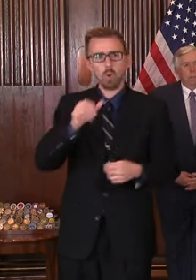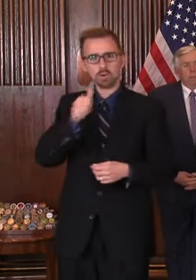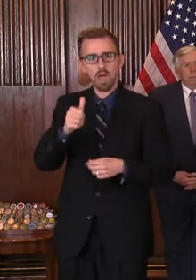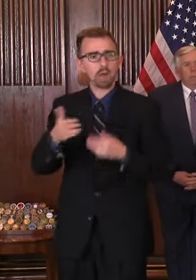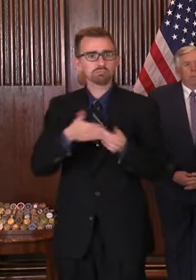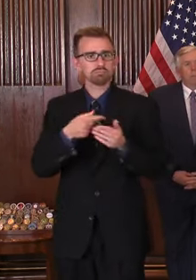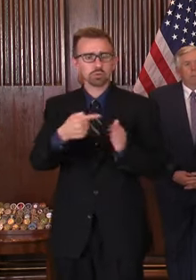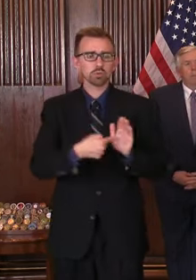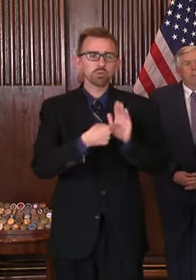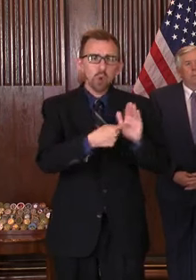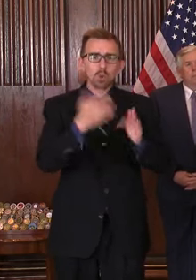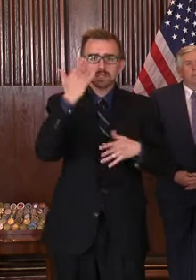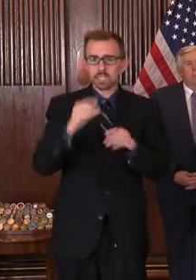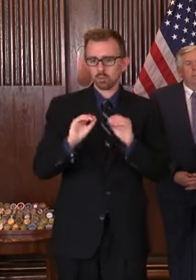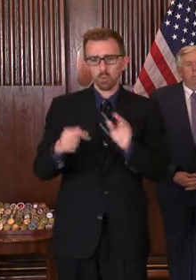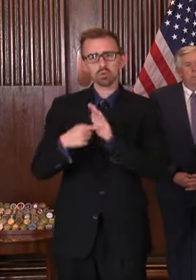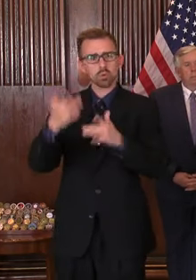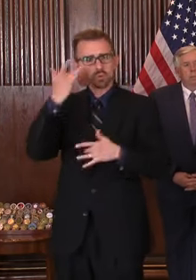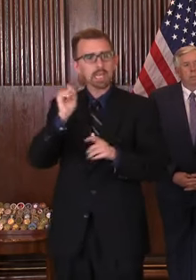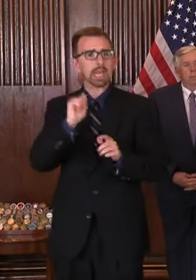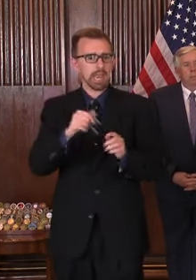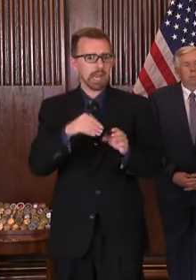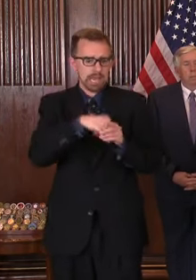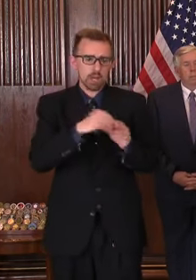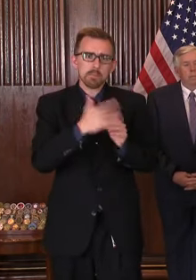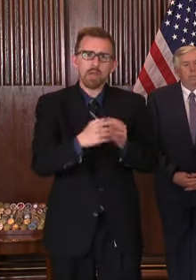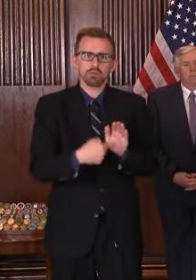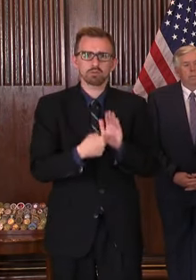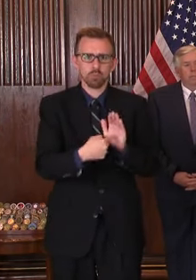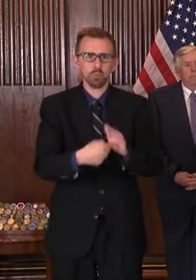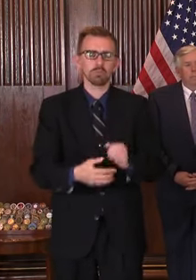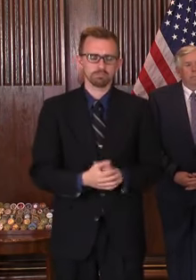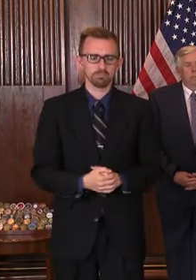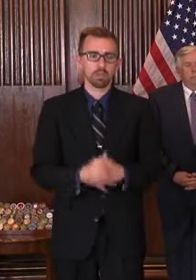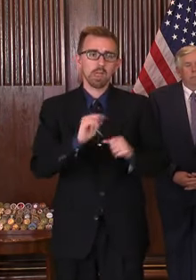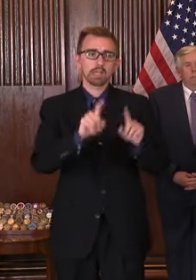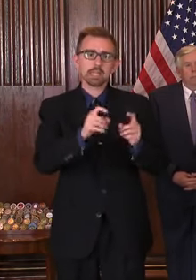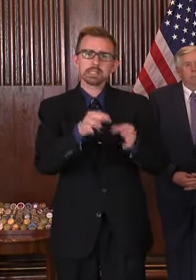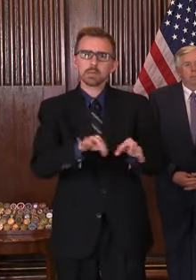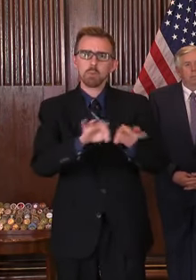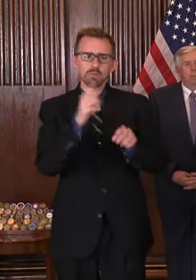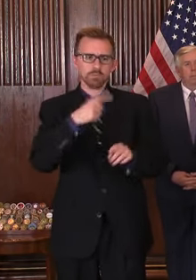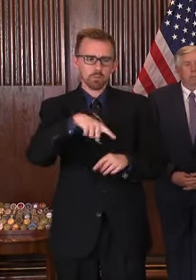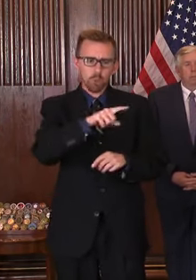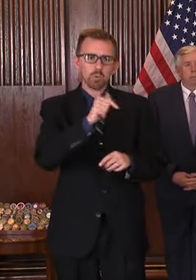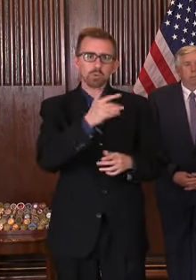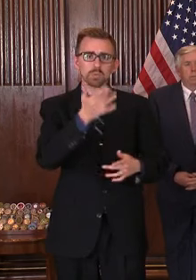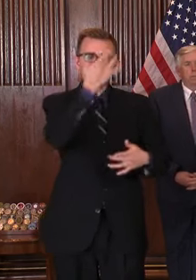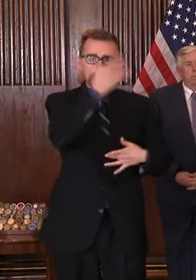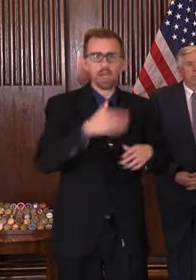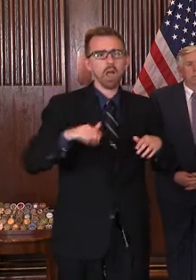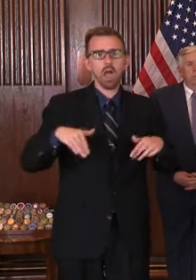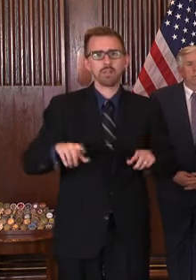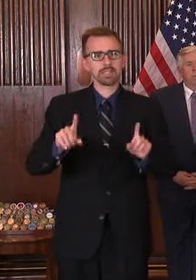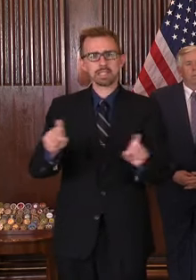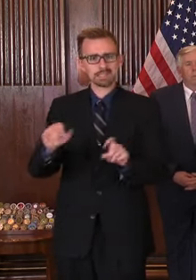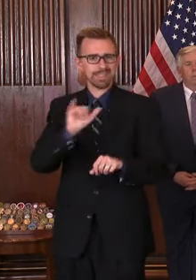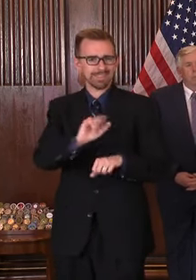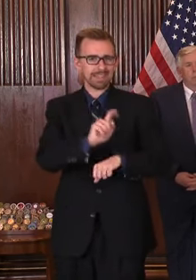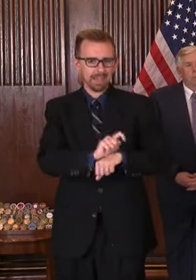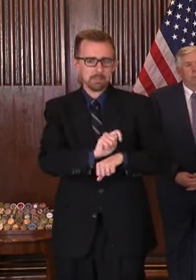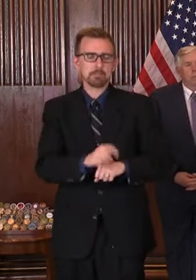it, with COVID-19. This test will be especially important for people who were symptomatic but didn't get tested at the